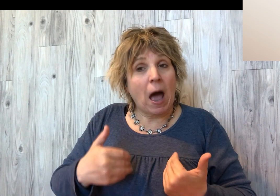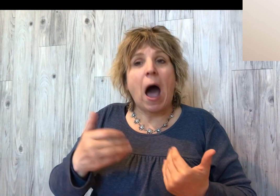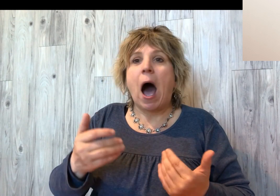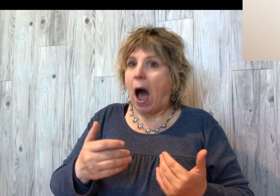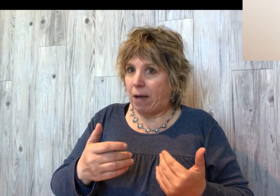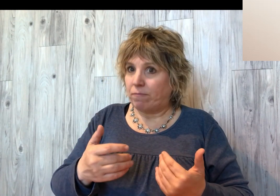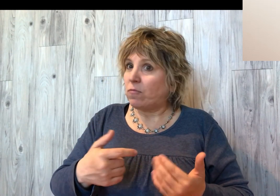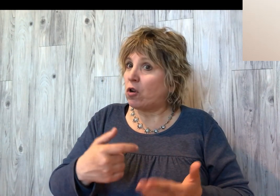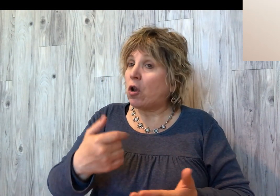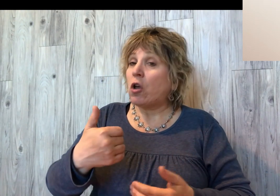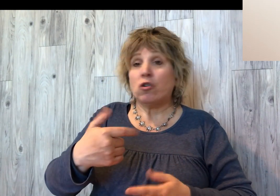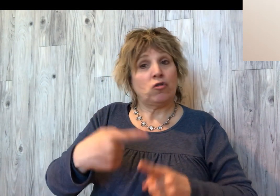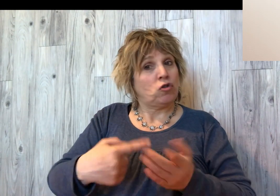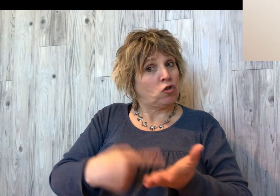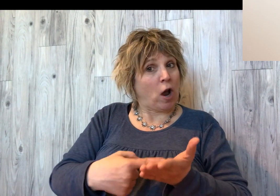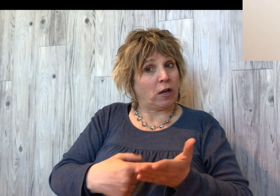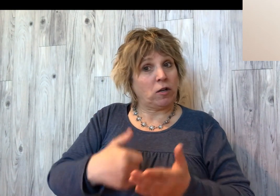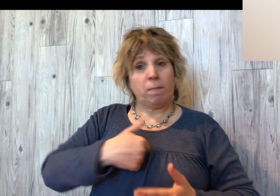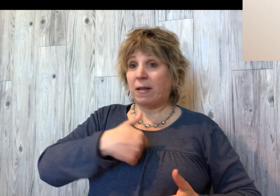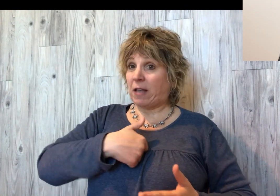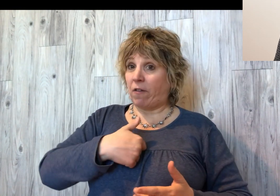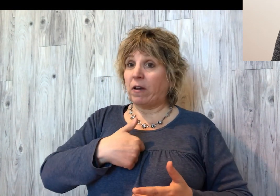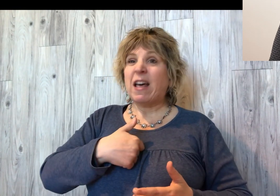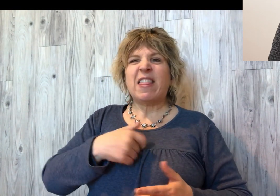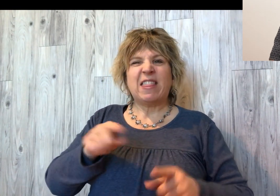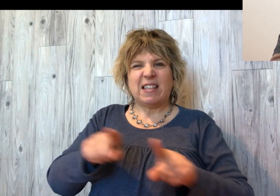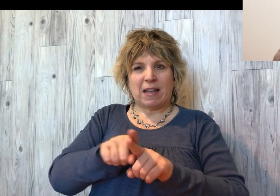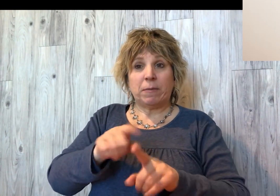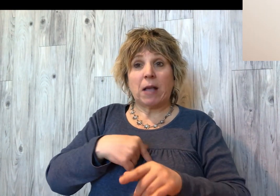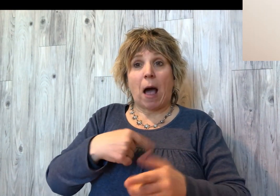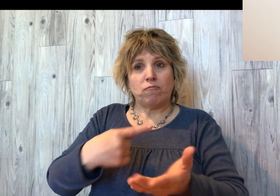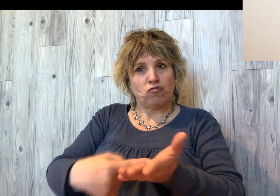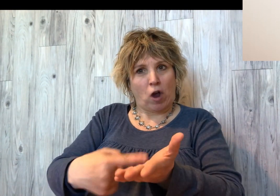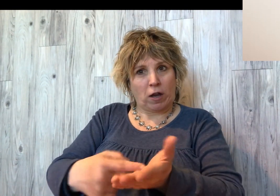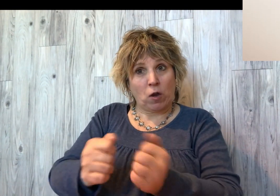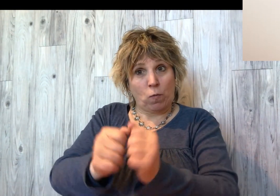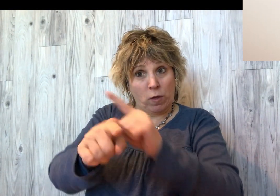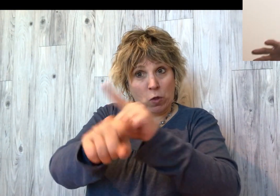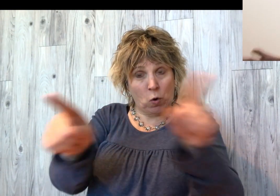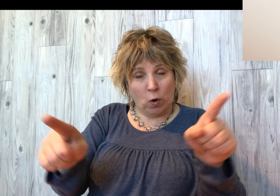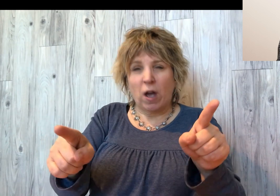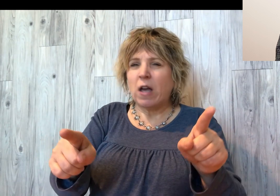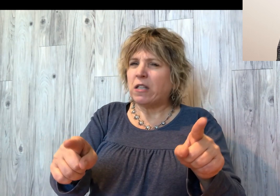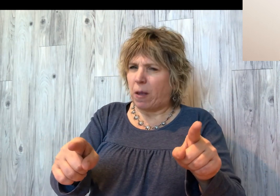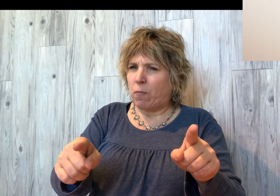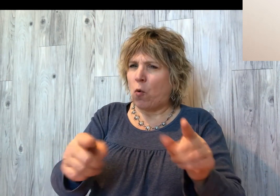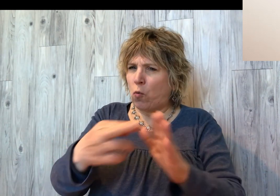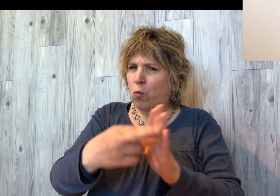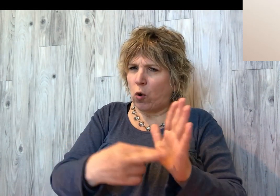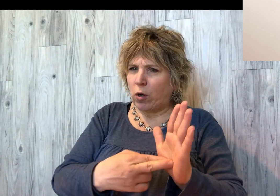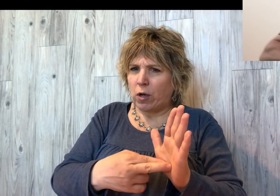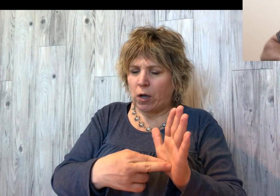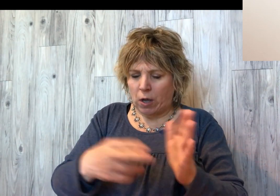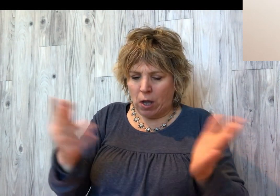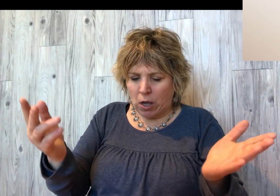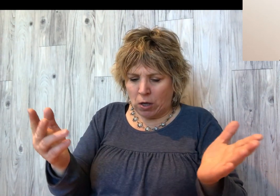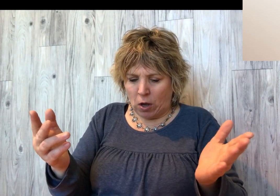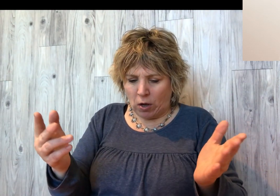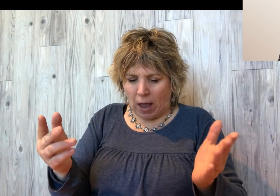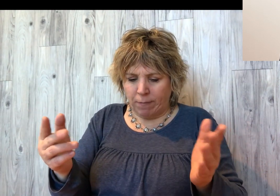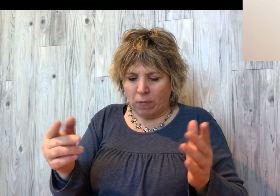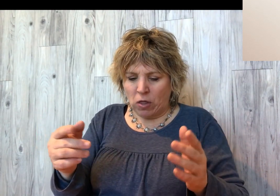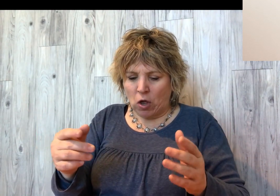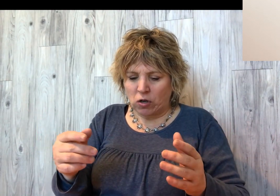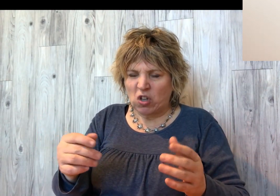I'm in it with you. I'm talking to myself as much as I'm talking to you today. Here's some ground rules. If you're watching with other people today, there's no elbowing each